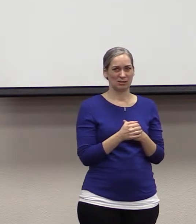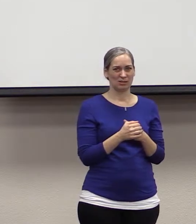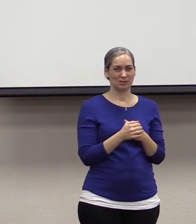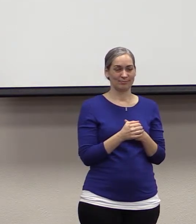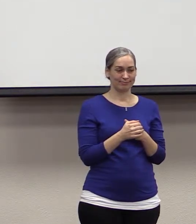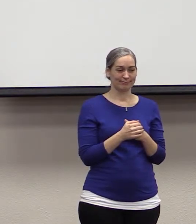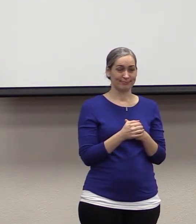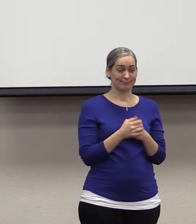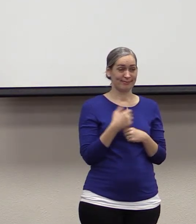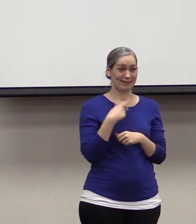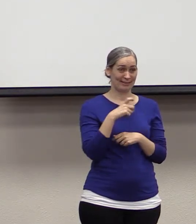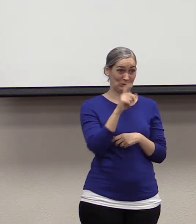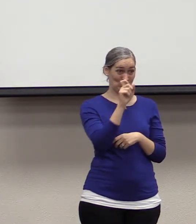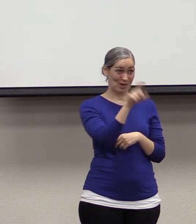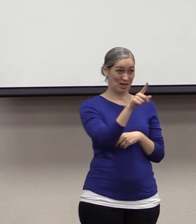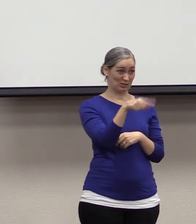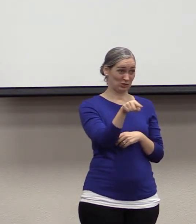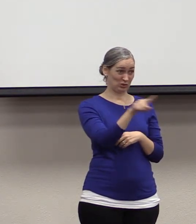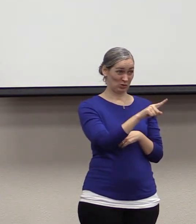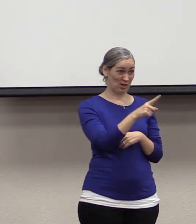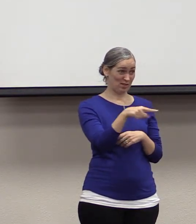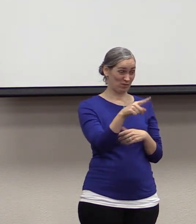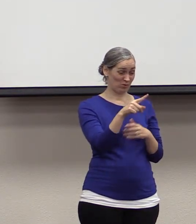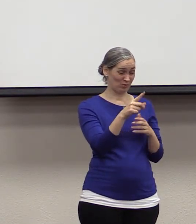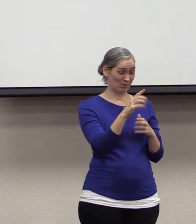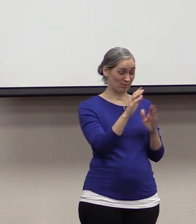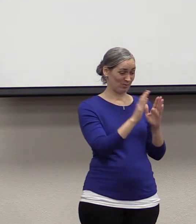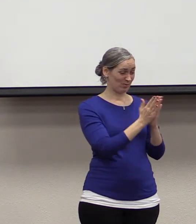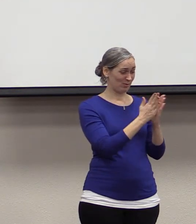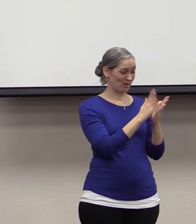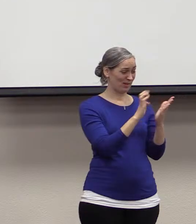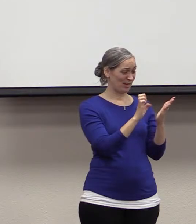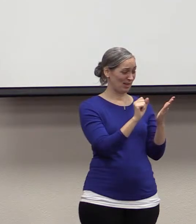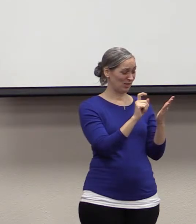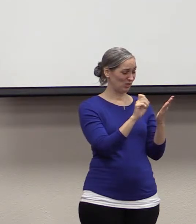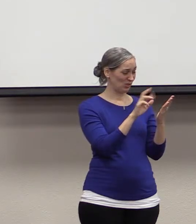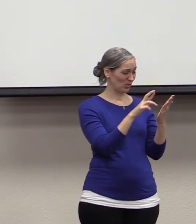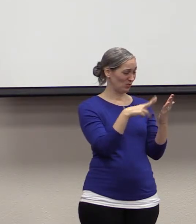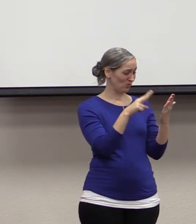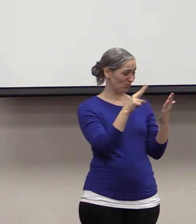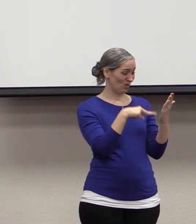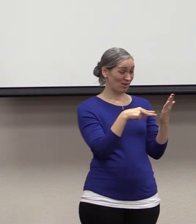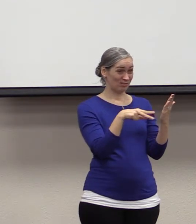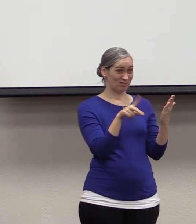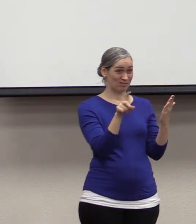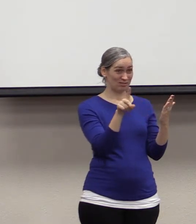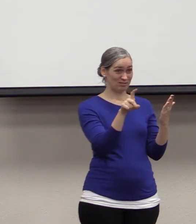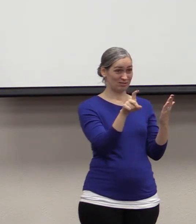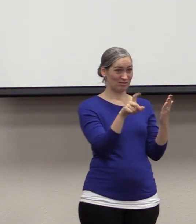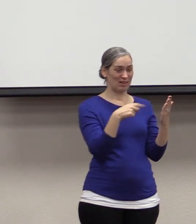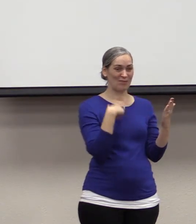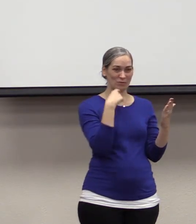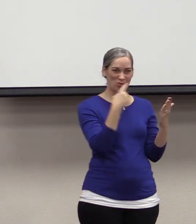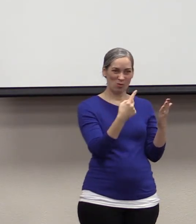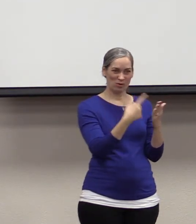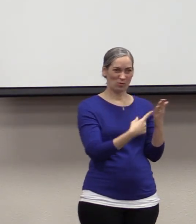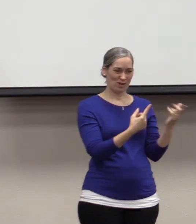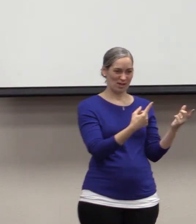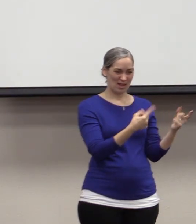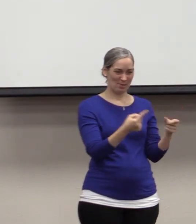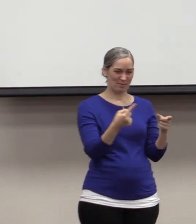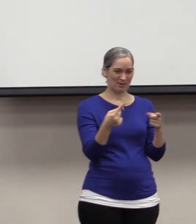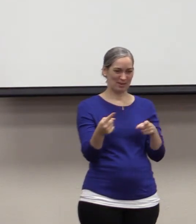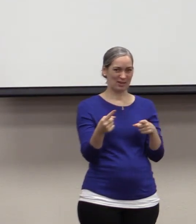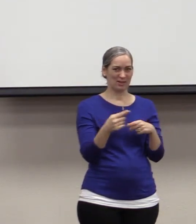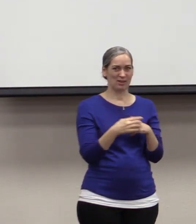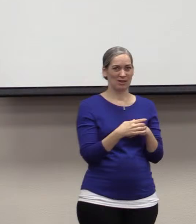But I got to ask you something. If you got to read the book of Esther, I know I gave you a synopsis up until this point, so I told you what's happened throughout. But if